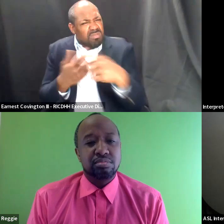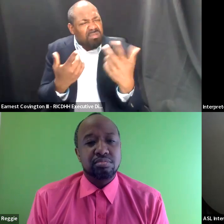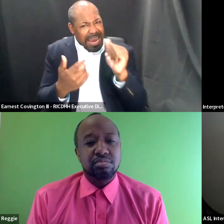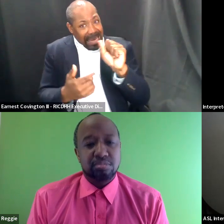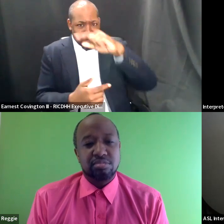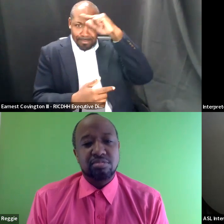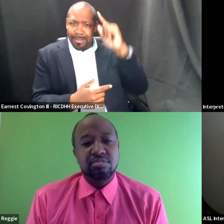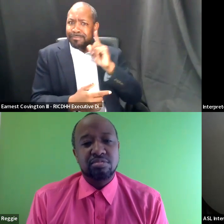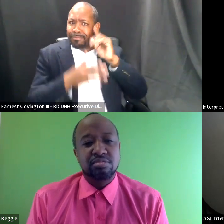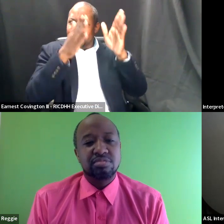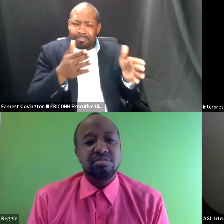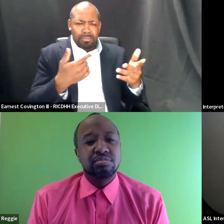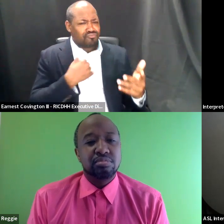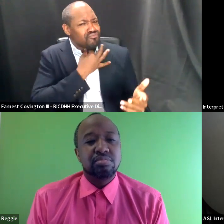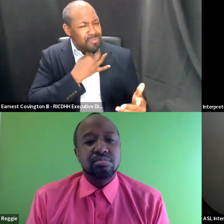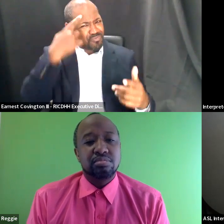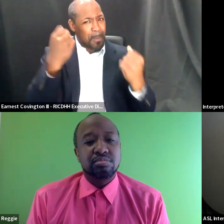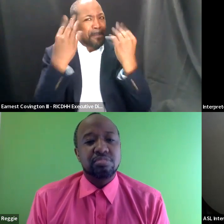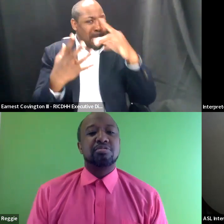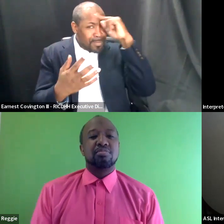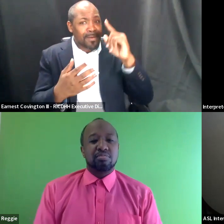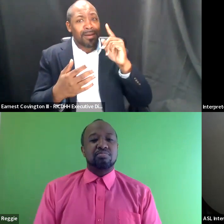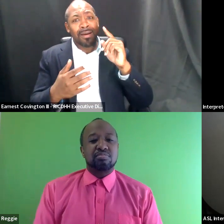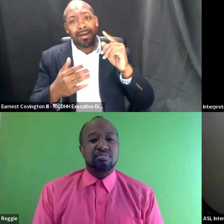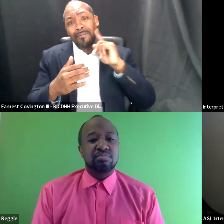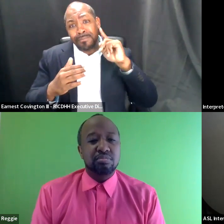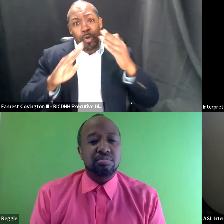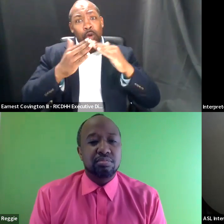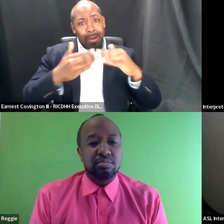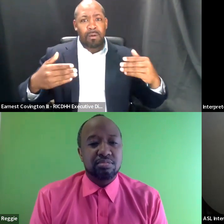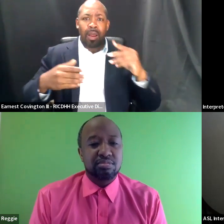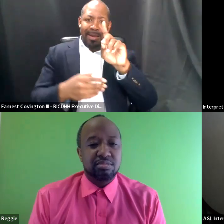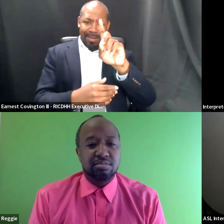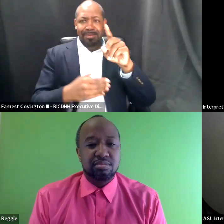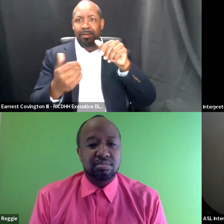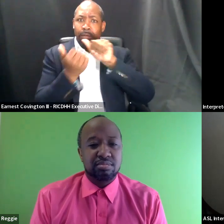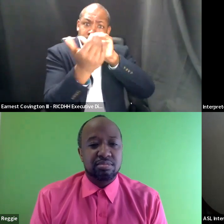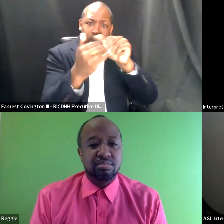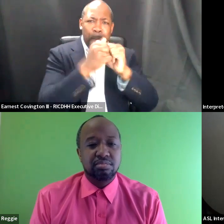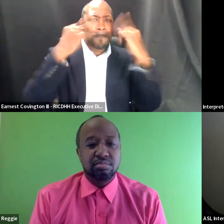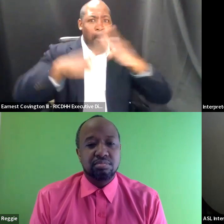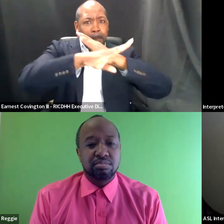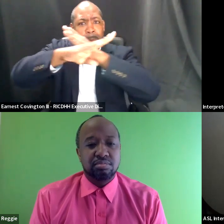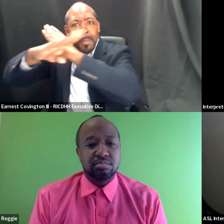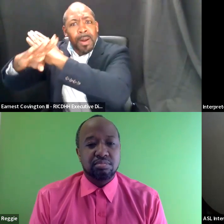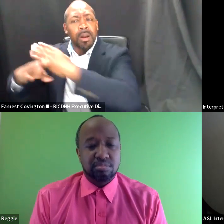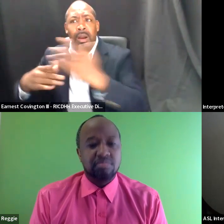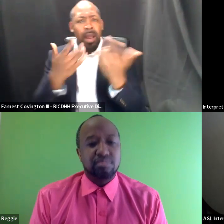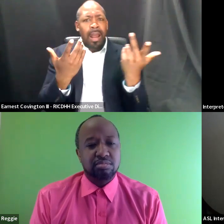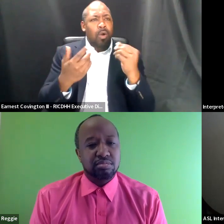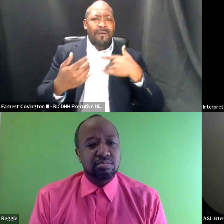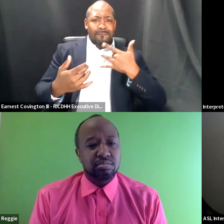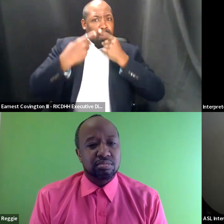must have had to face various challenges or barriers just because of who you are. And I'm wondering,